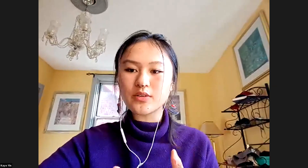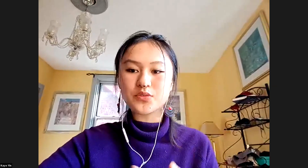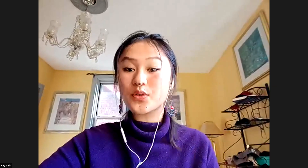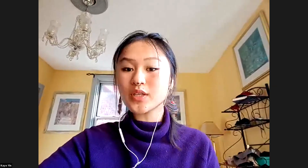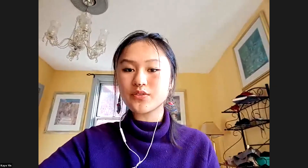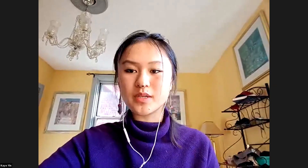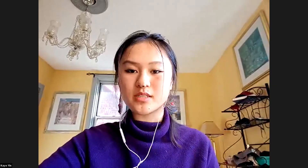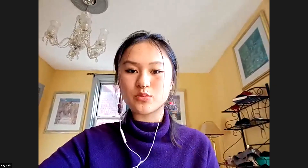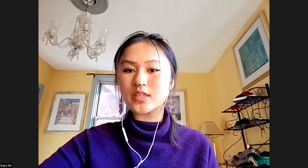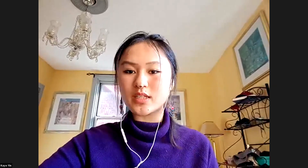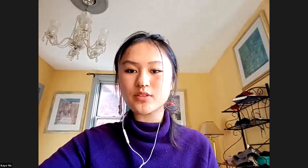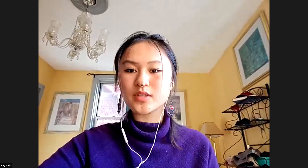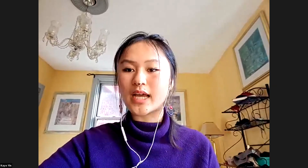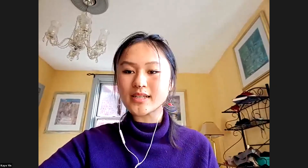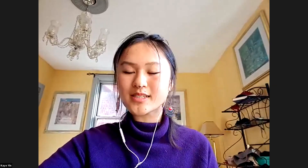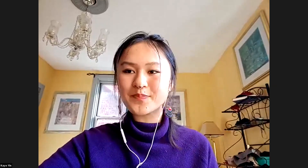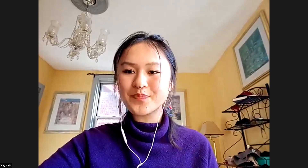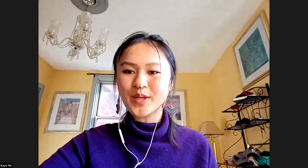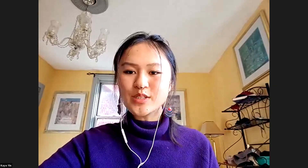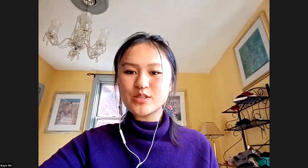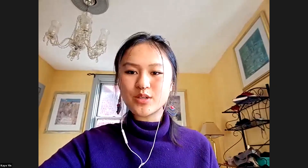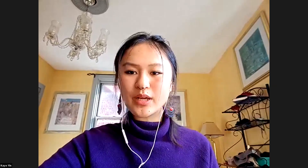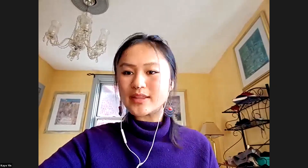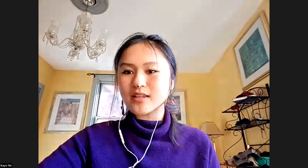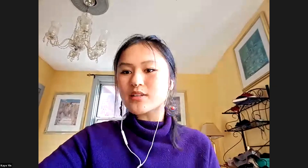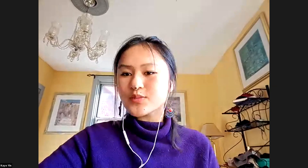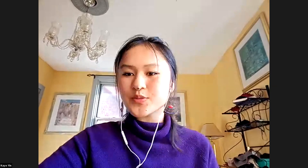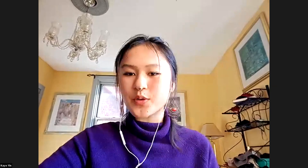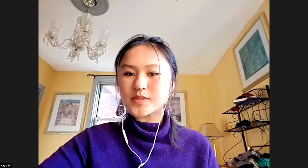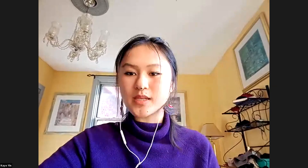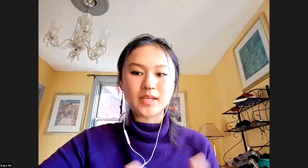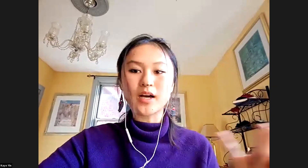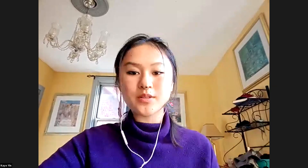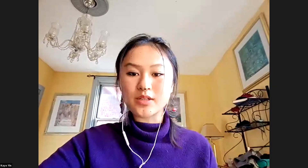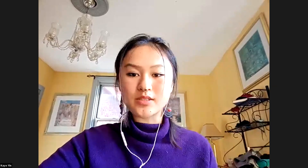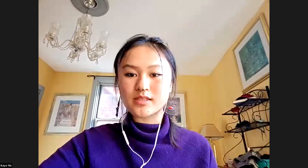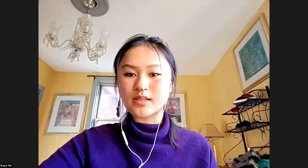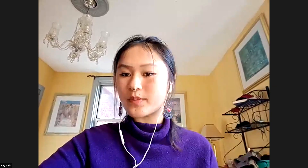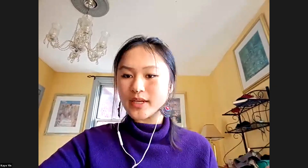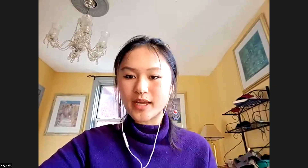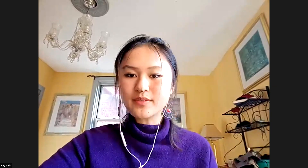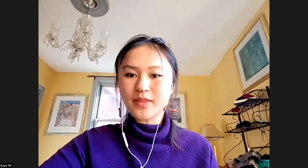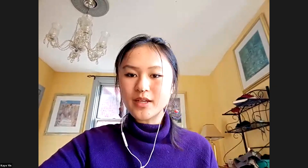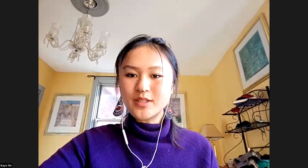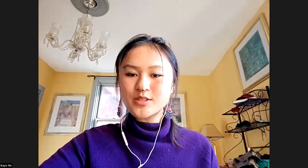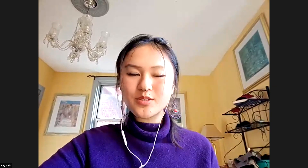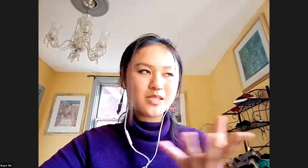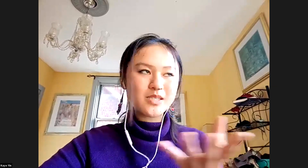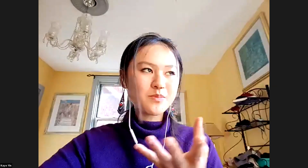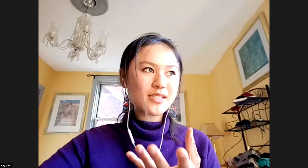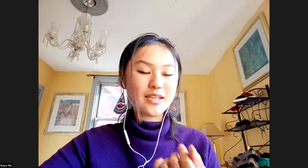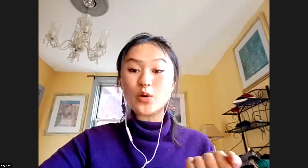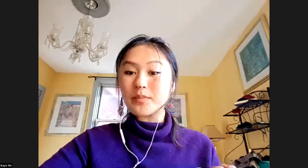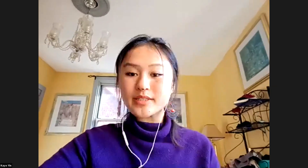not give the full information we need for the task. So, and that underperforms some other glosses that we might have. So this